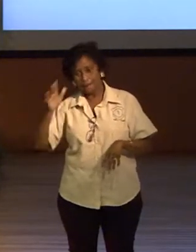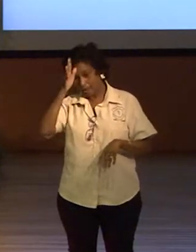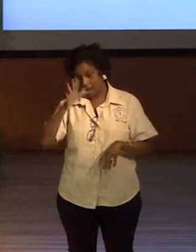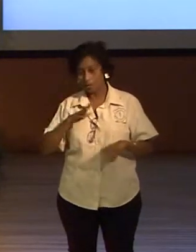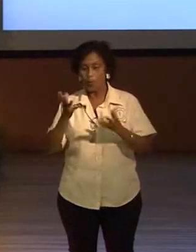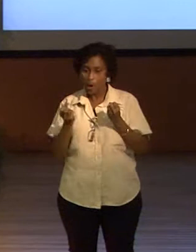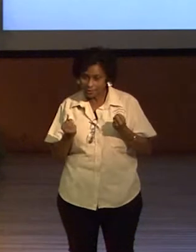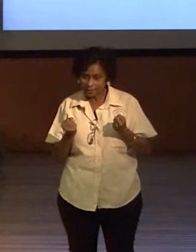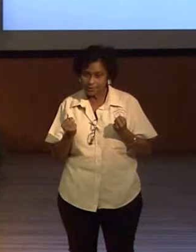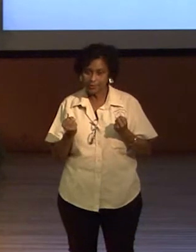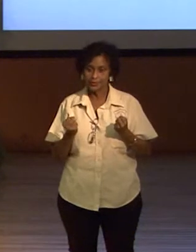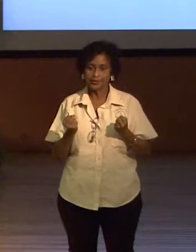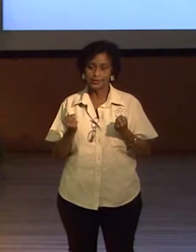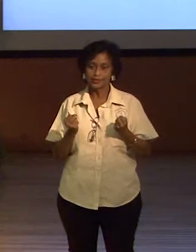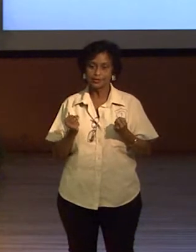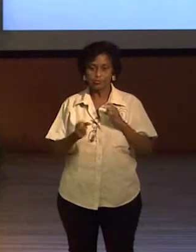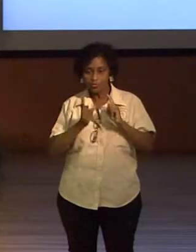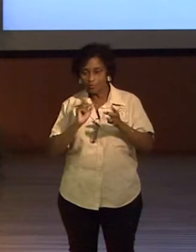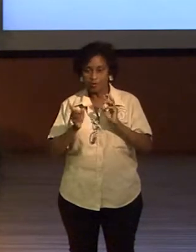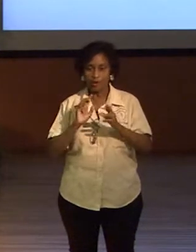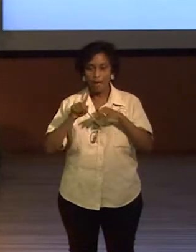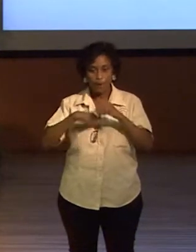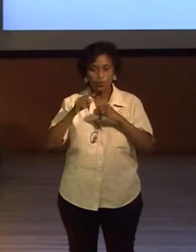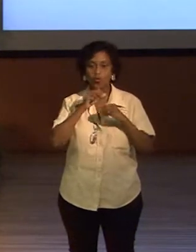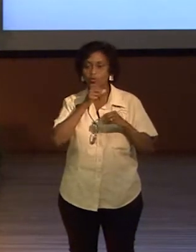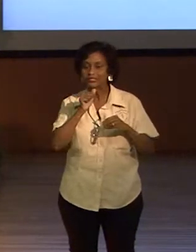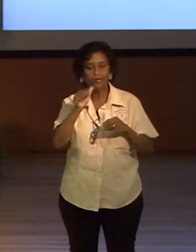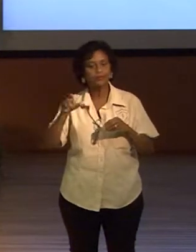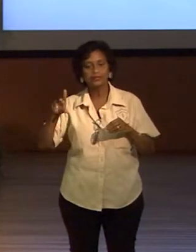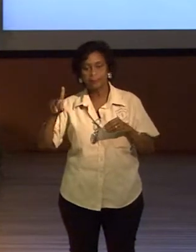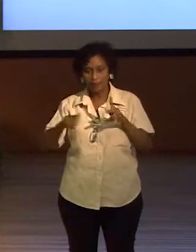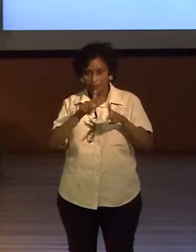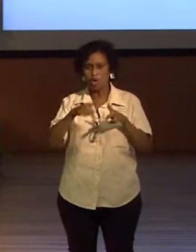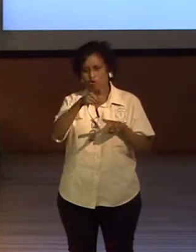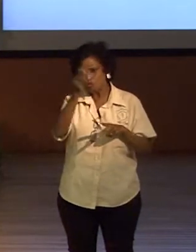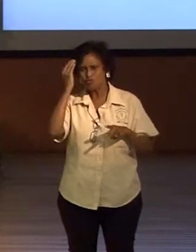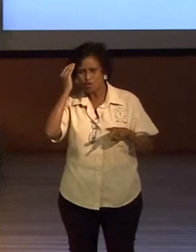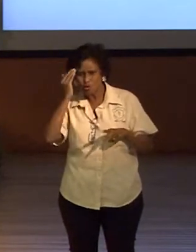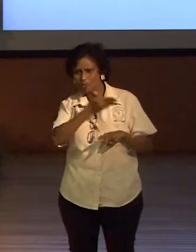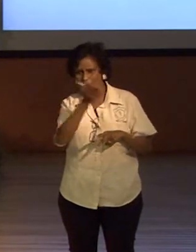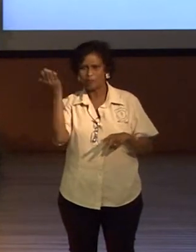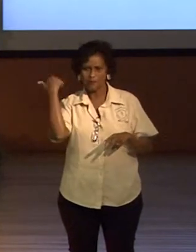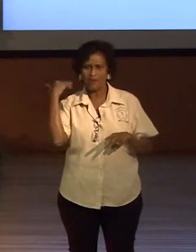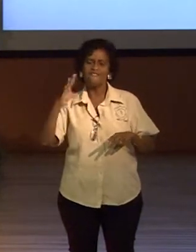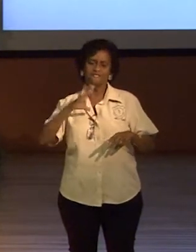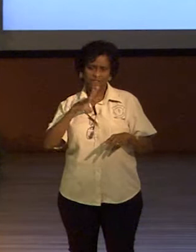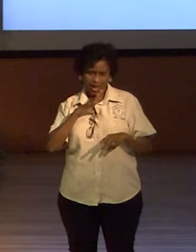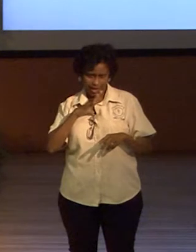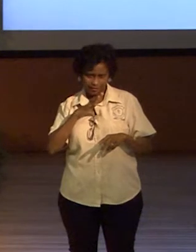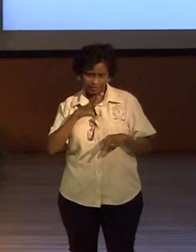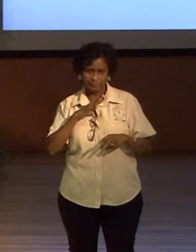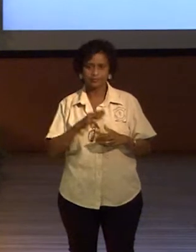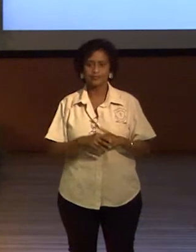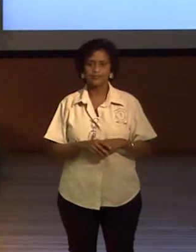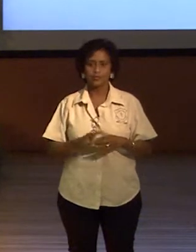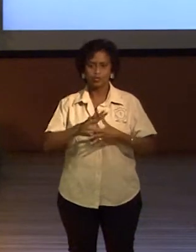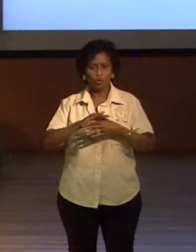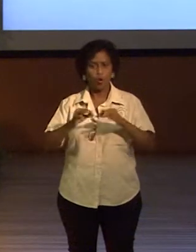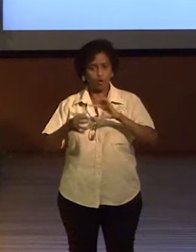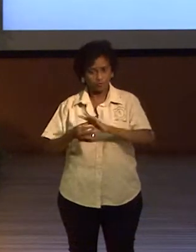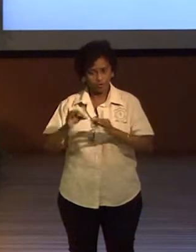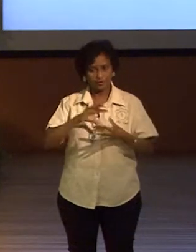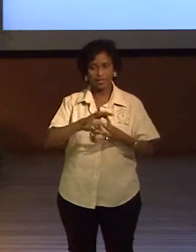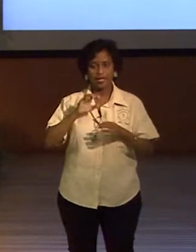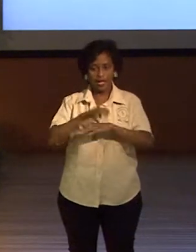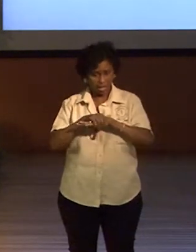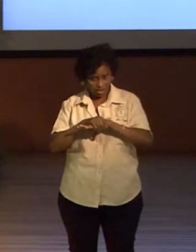against non-disabled persons. And of course, as some of you might know, he won that battle and did compete in the London